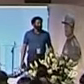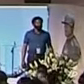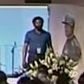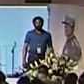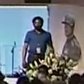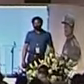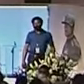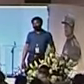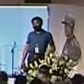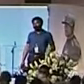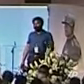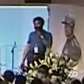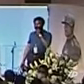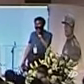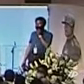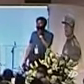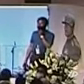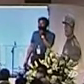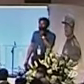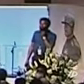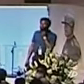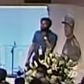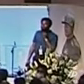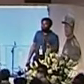Hallelujah. Hallelujah.